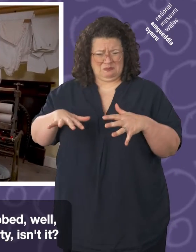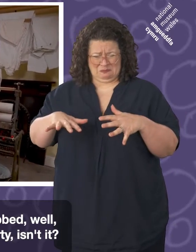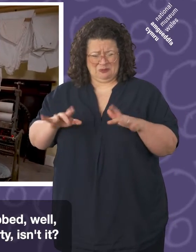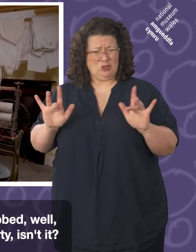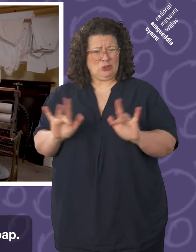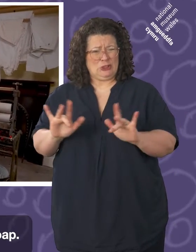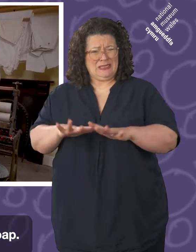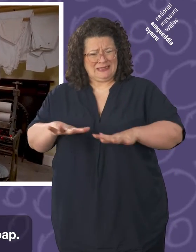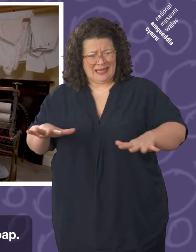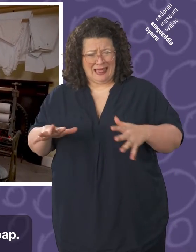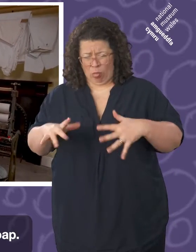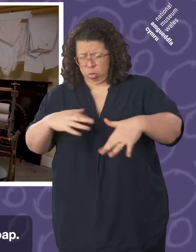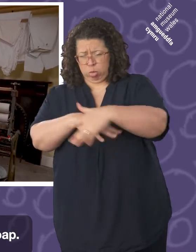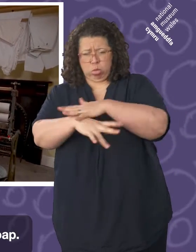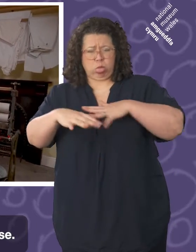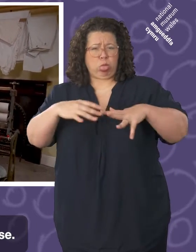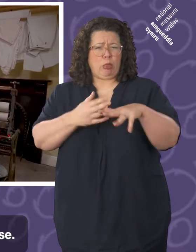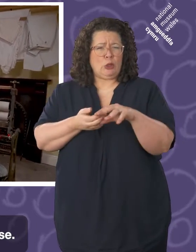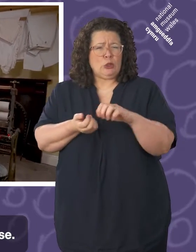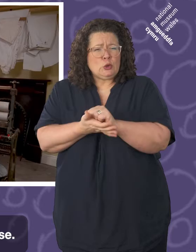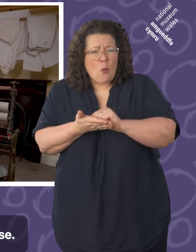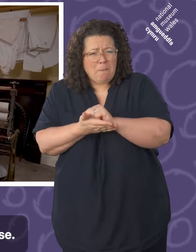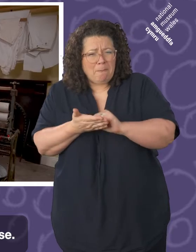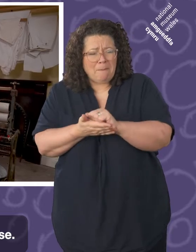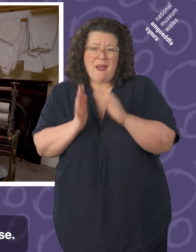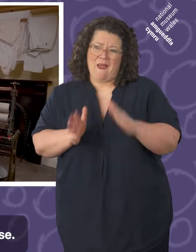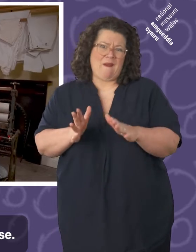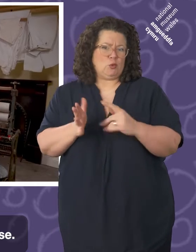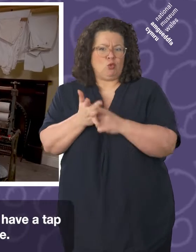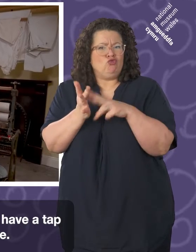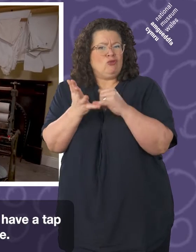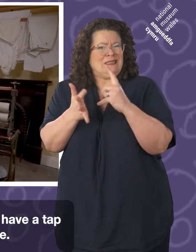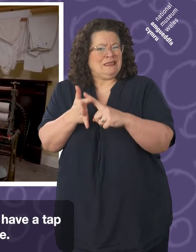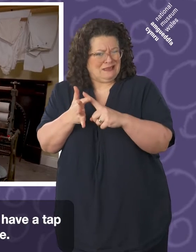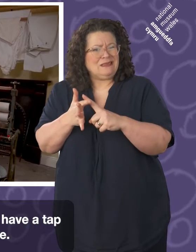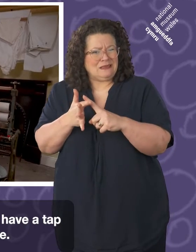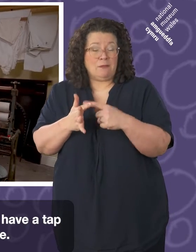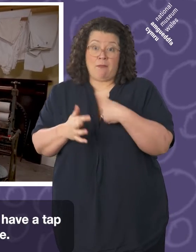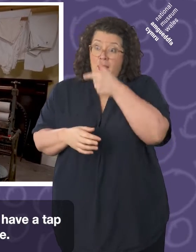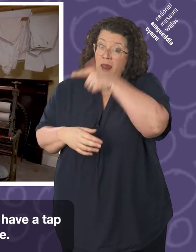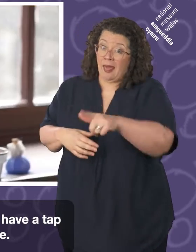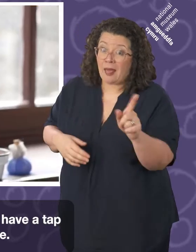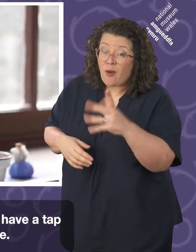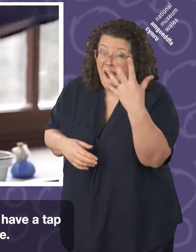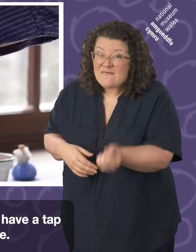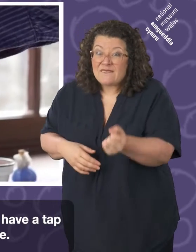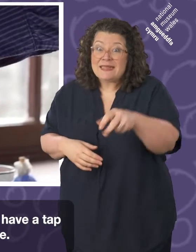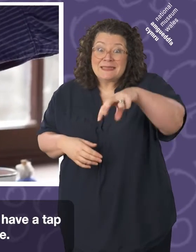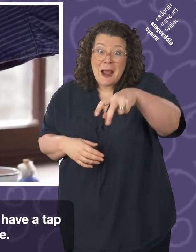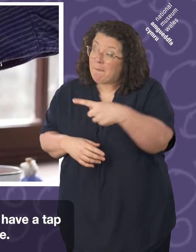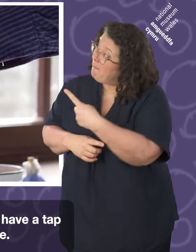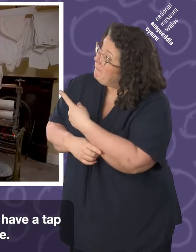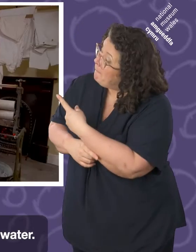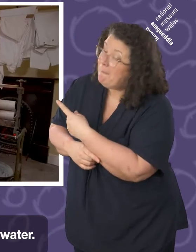very dirty, isn't it? And full of soap. I have to rinse. I'm lucky enough to have a tap in the